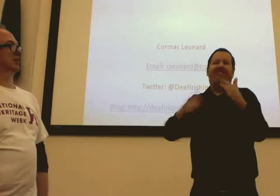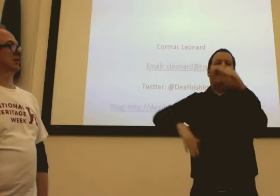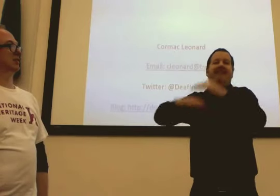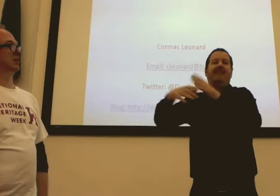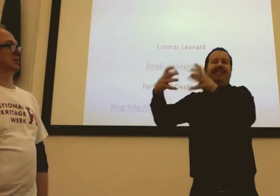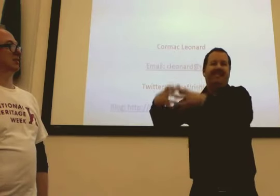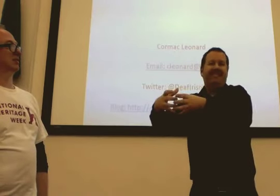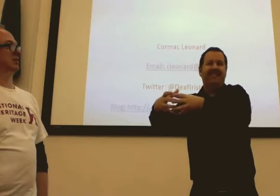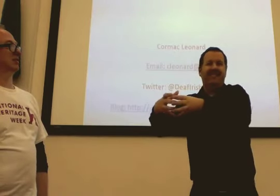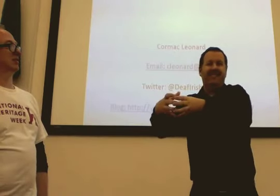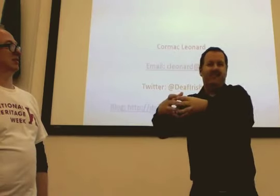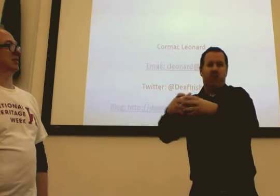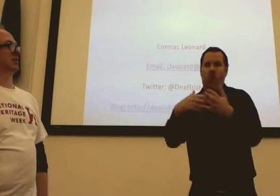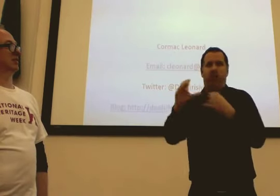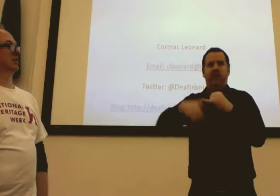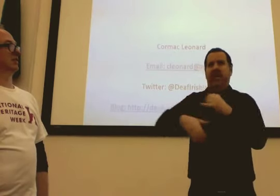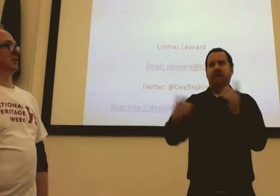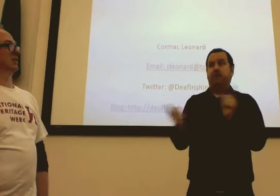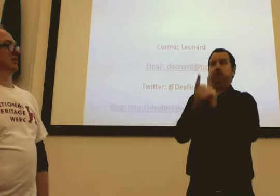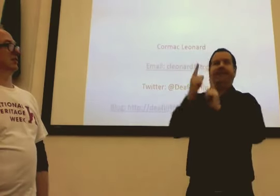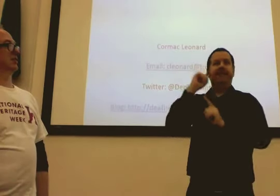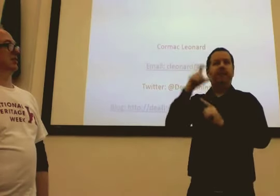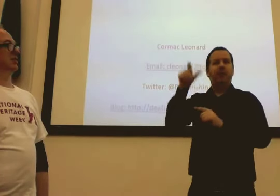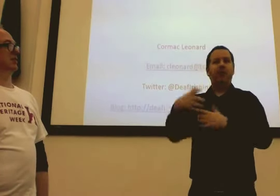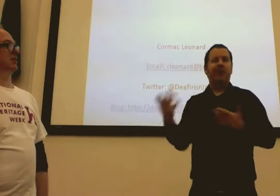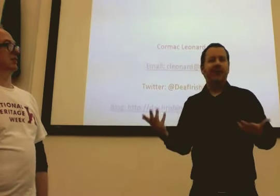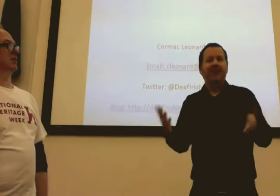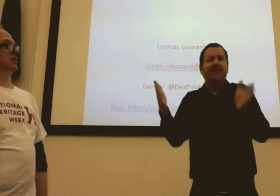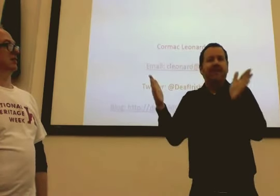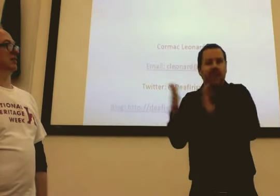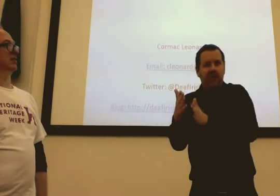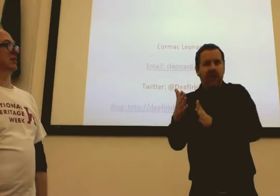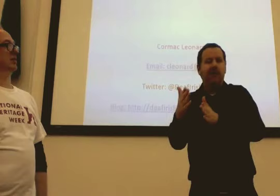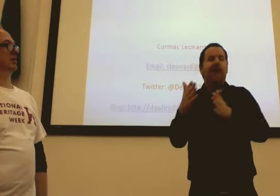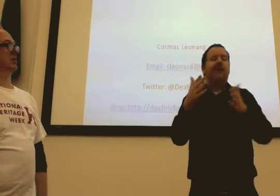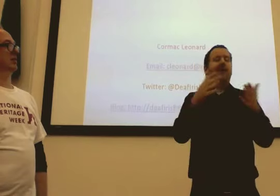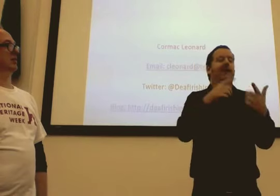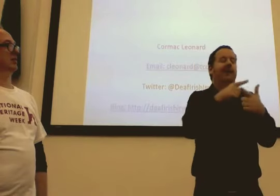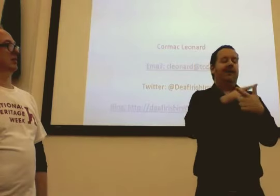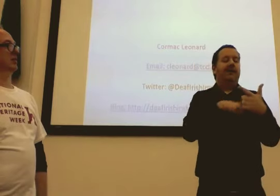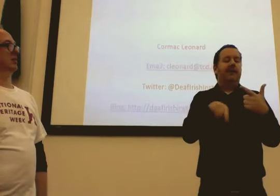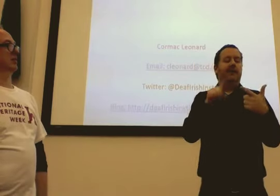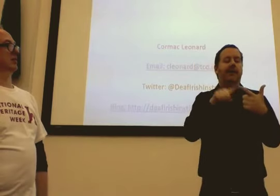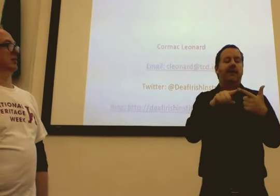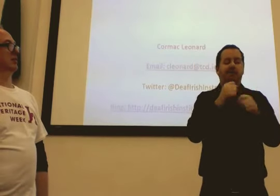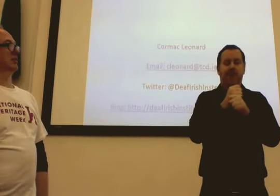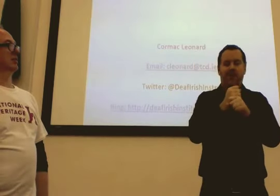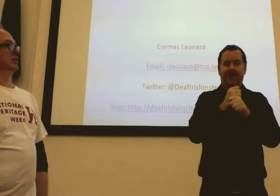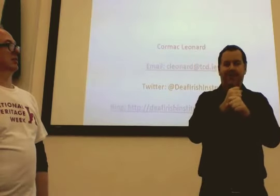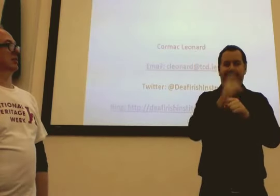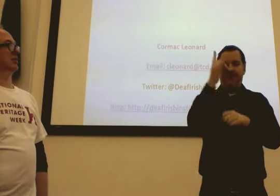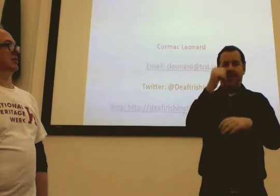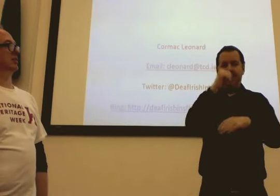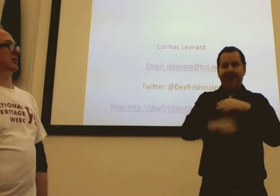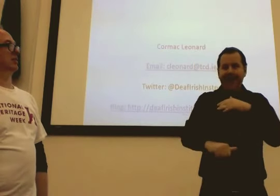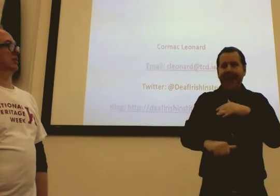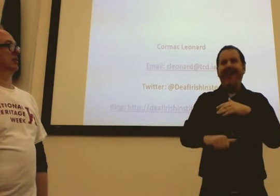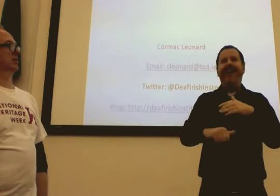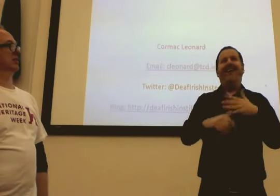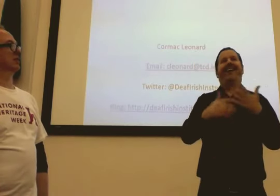the road, you know. So I know it obviously more limited the job prospects and the fact that you'd actually be another deaf person. But that was often how people found out about